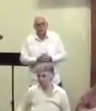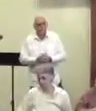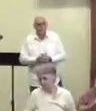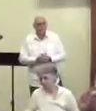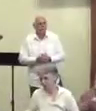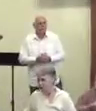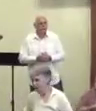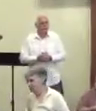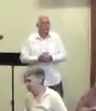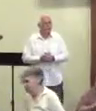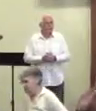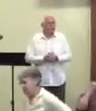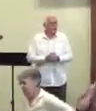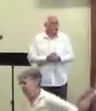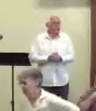and